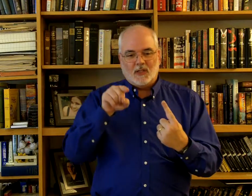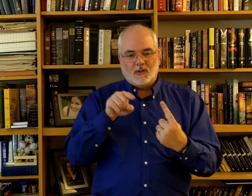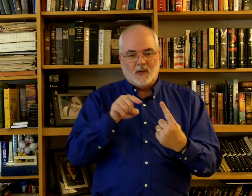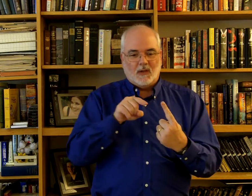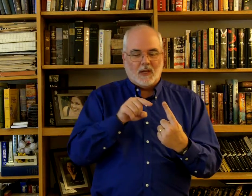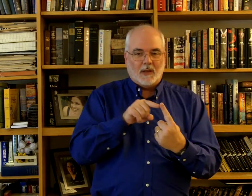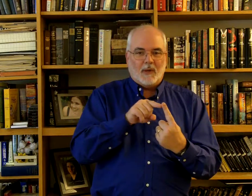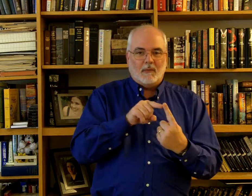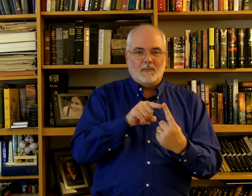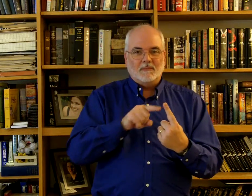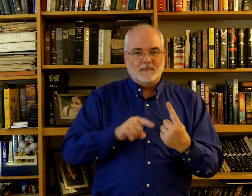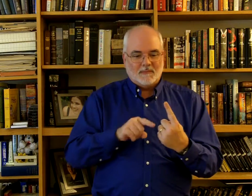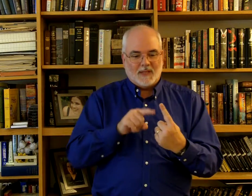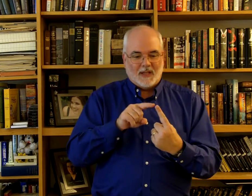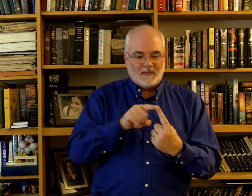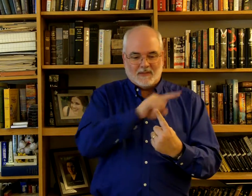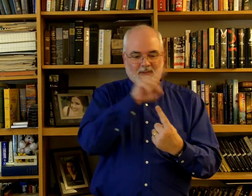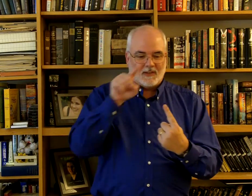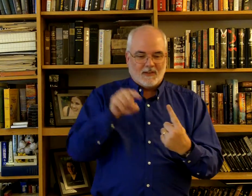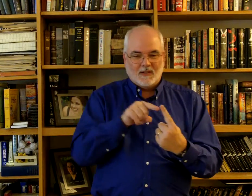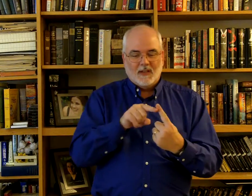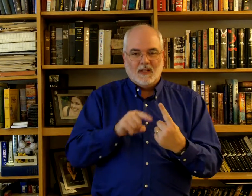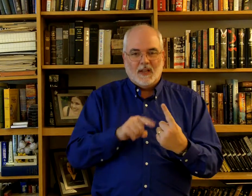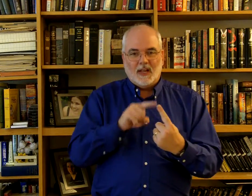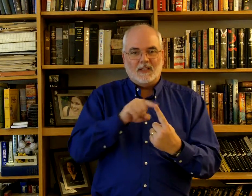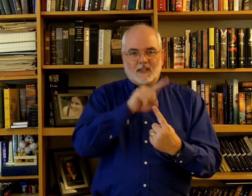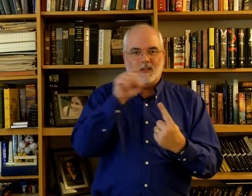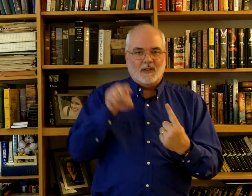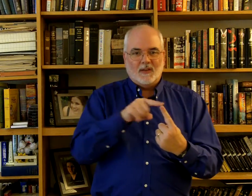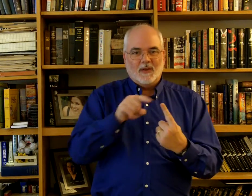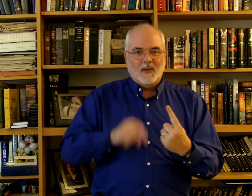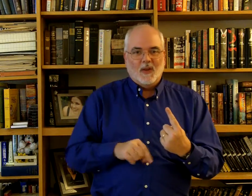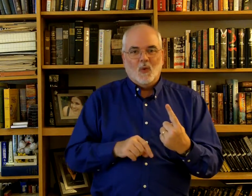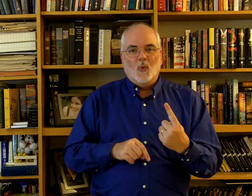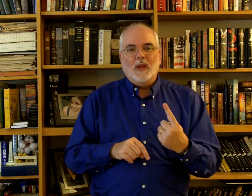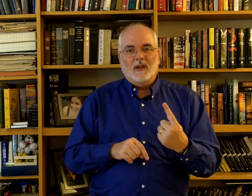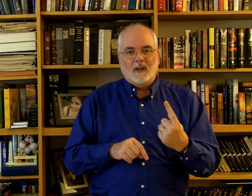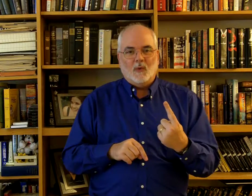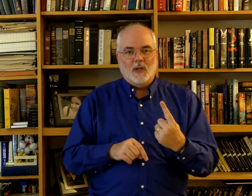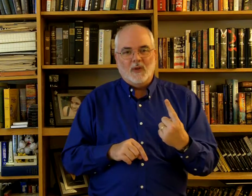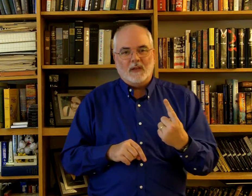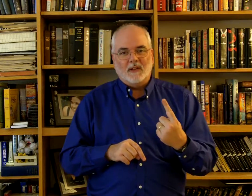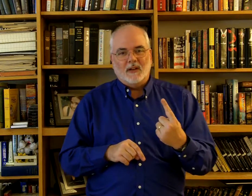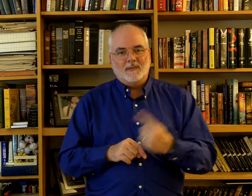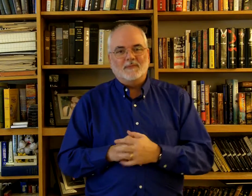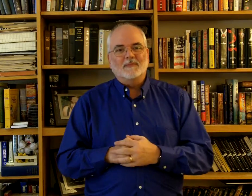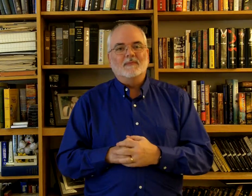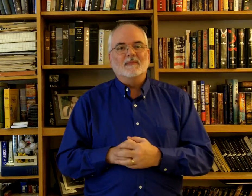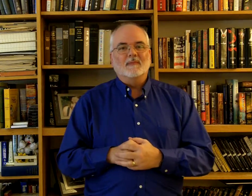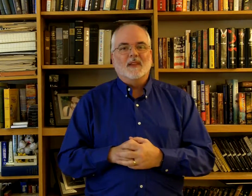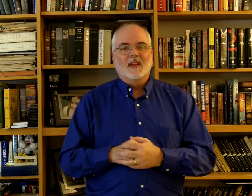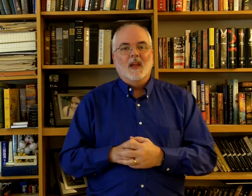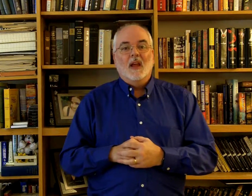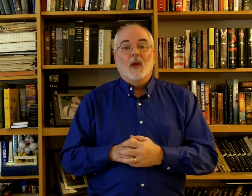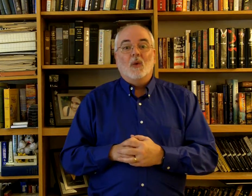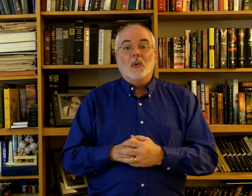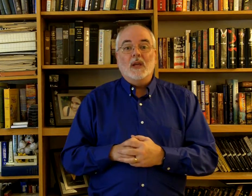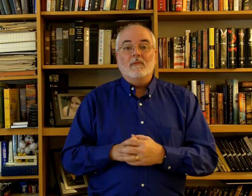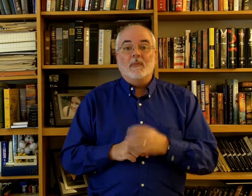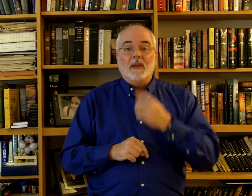Roll lollipop? Okay. That's it. When will you get there? We've been